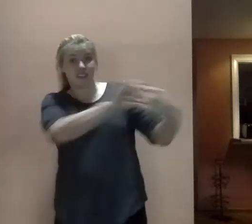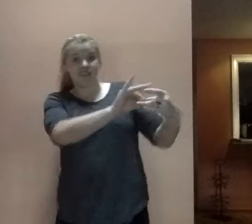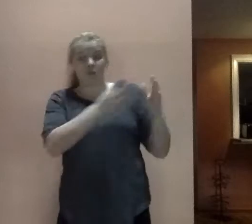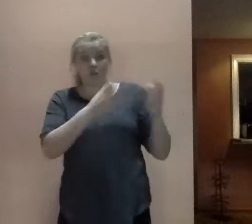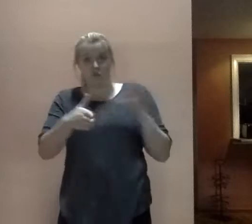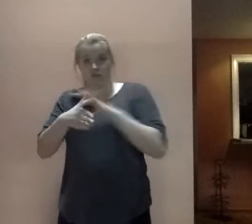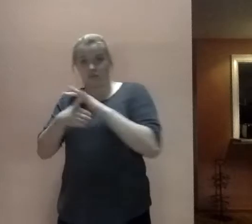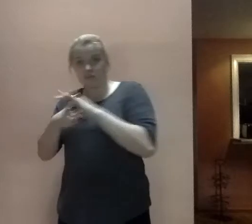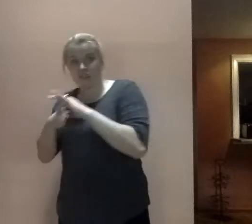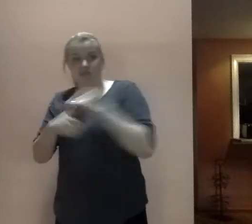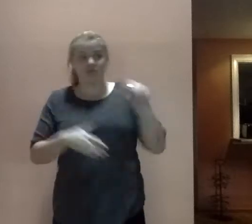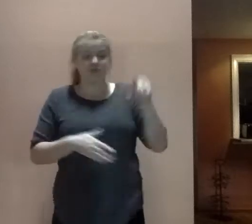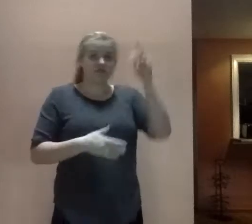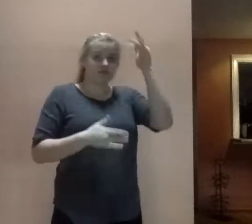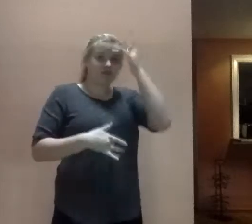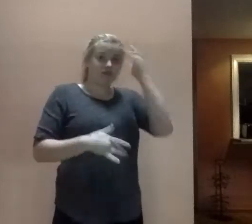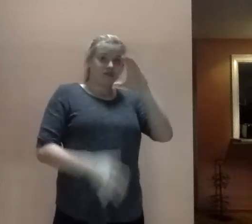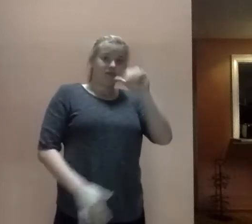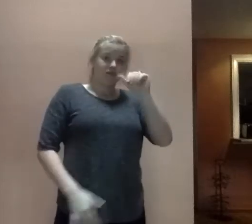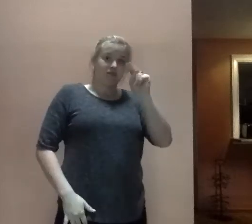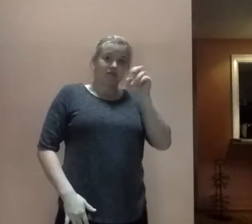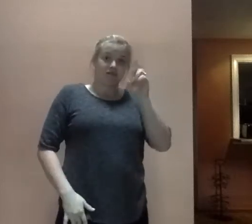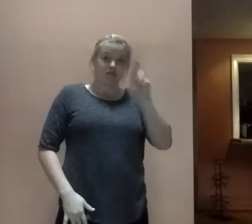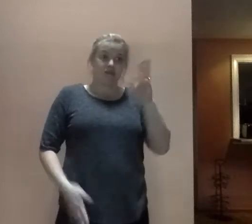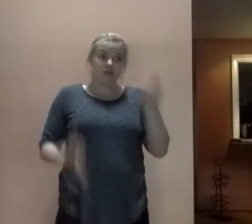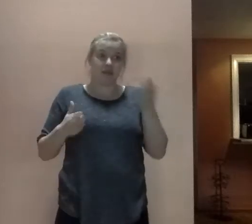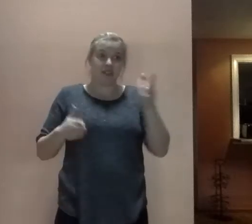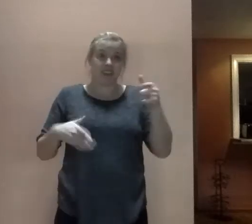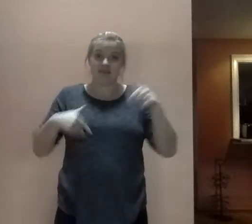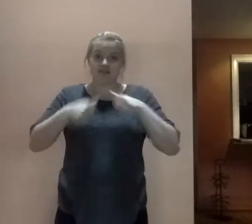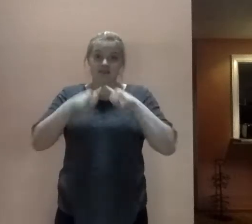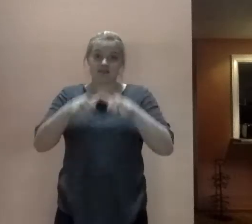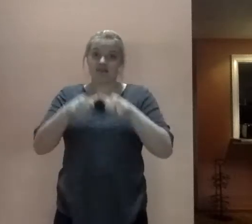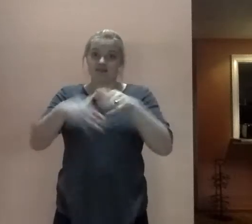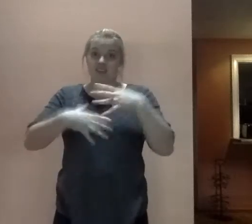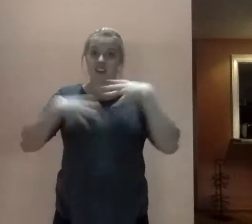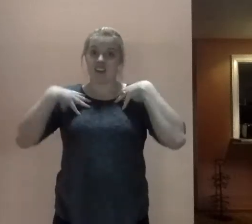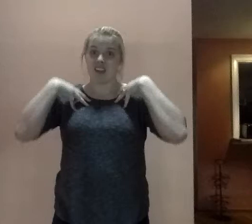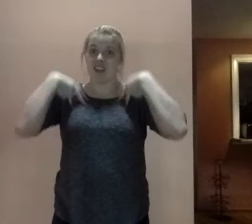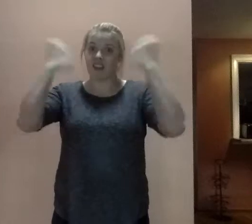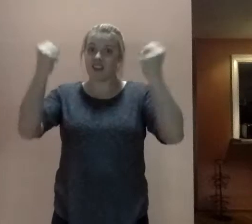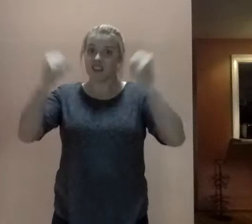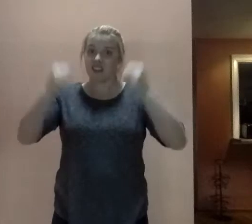is from cancer. Oh, sweet. American Cancer Society rep confirmed an interview this week.